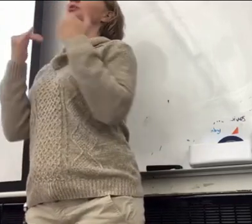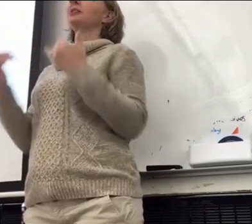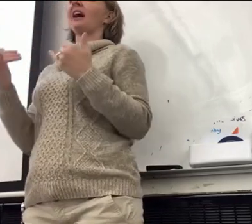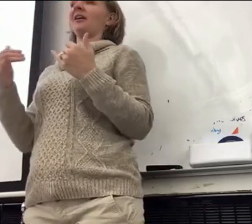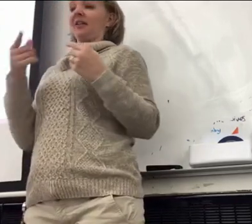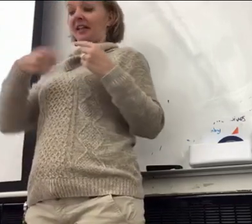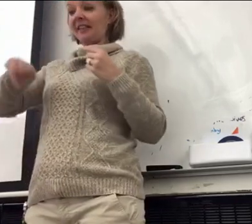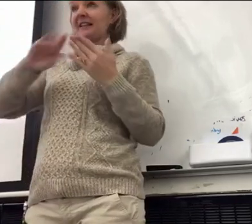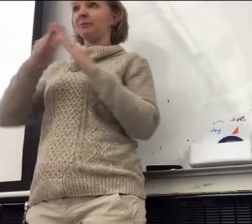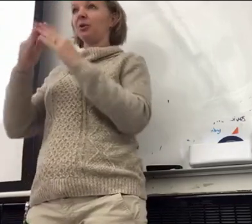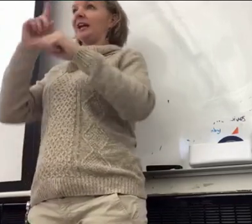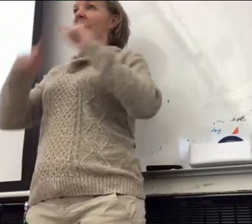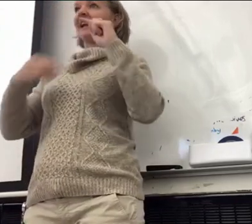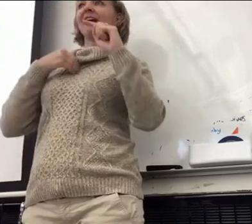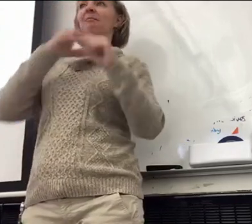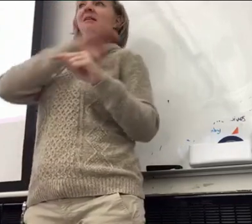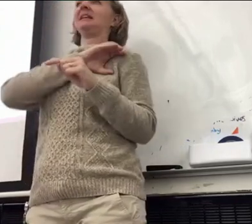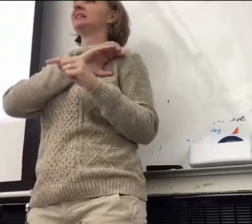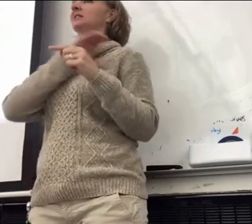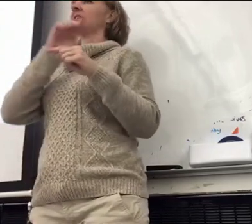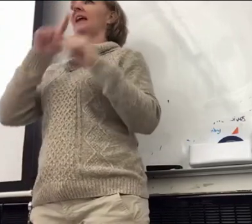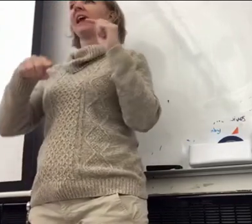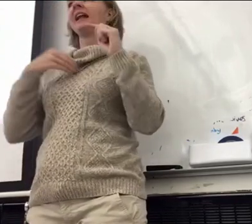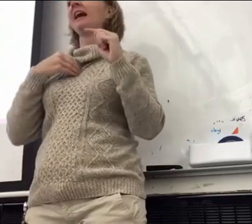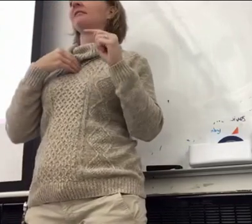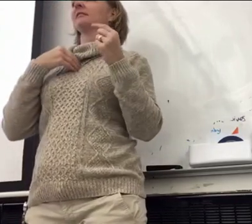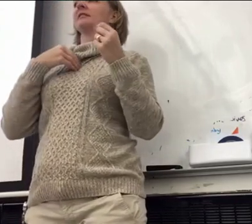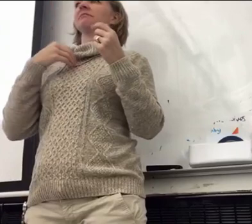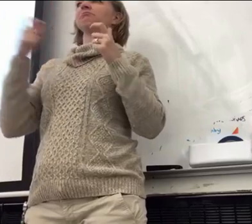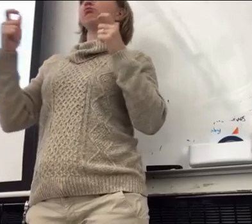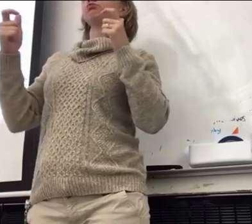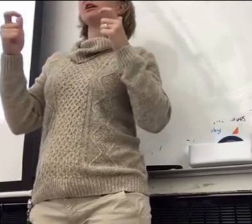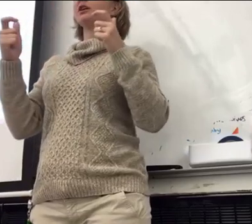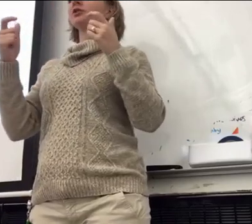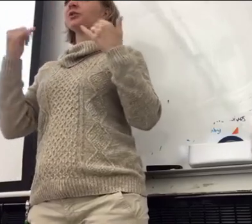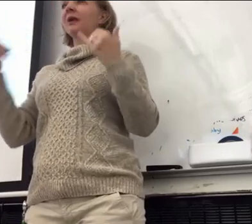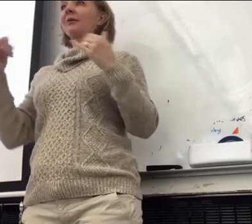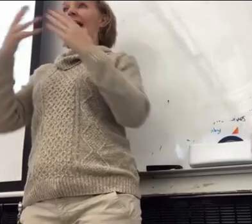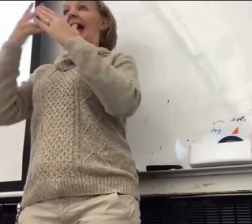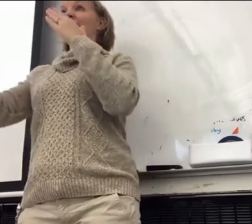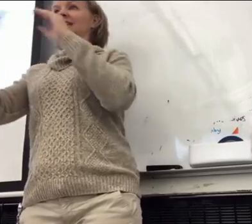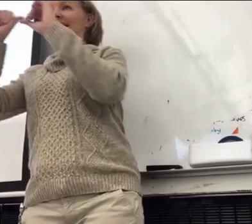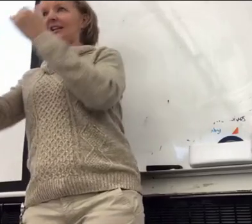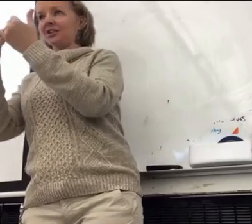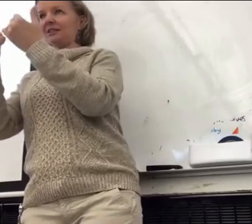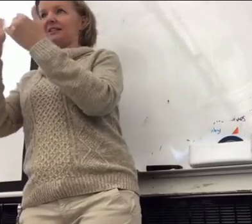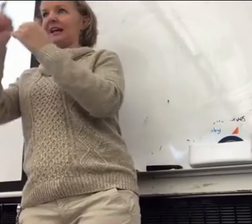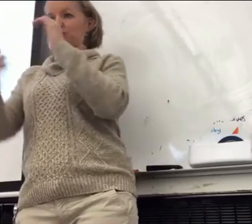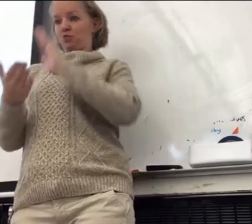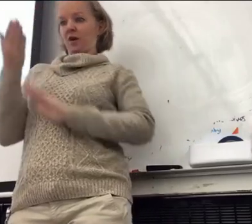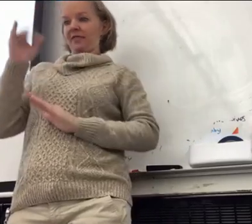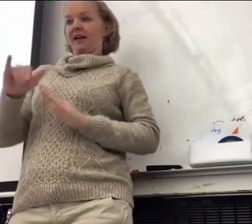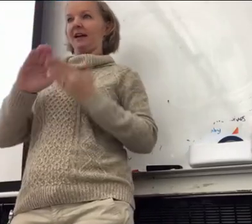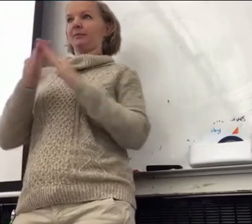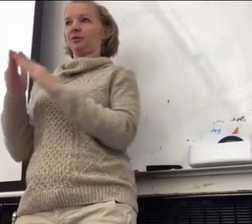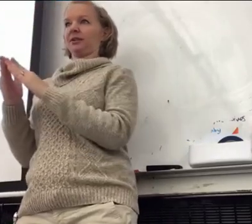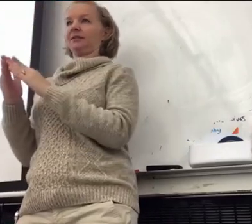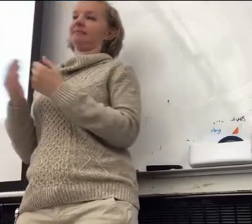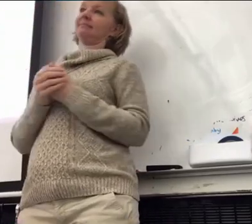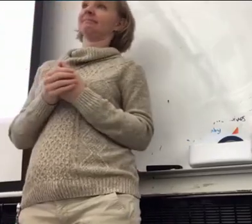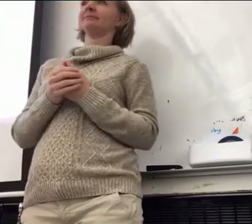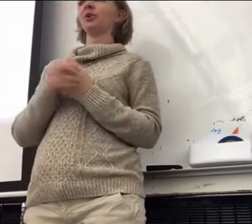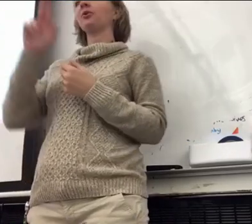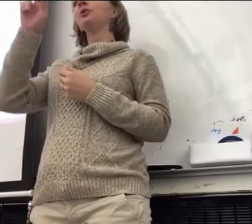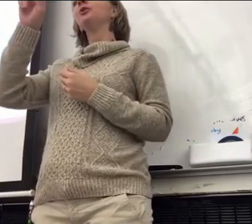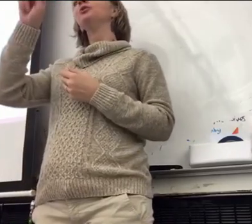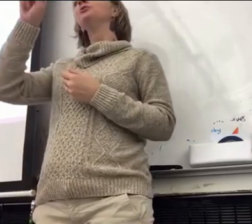government. It's actually run by the federal government and an outside policing agency because of the corruption. So Utopian communities